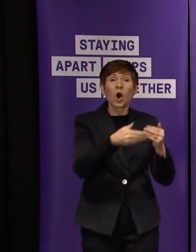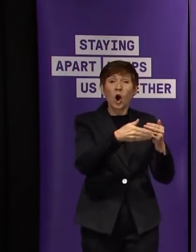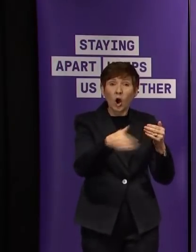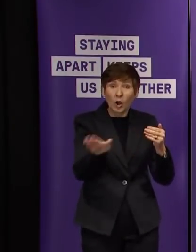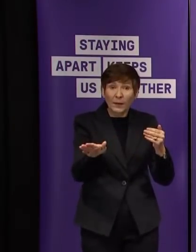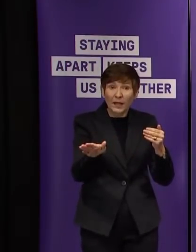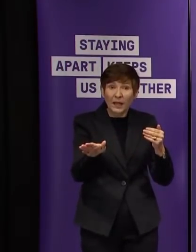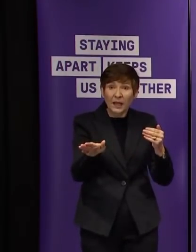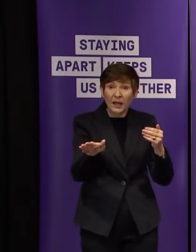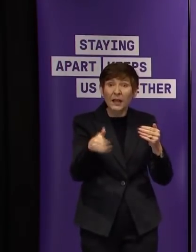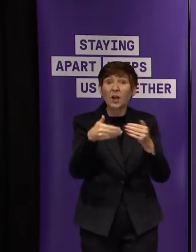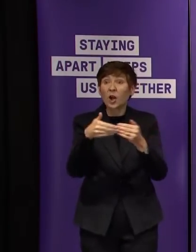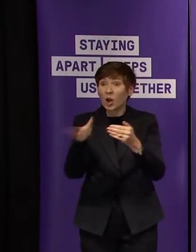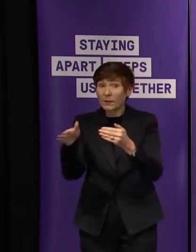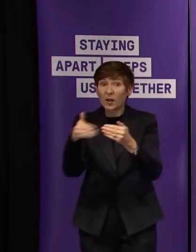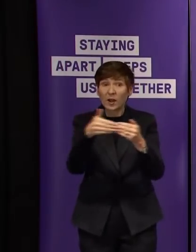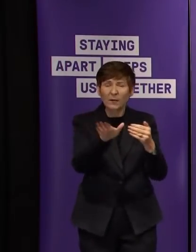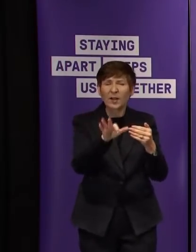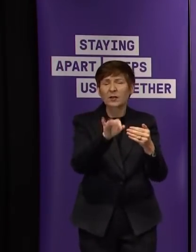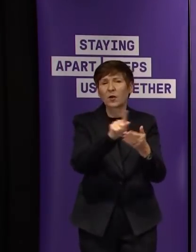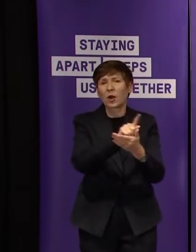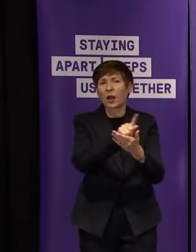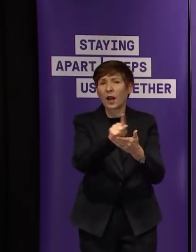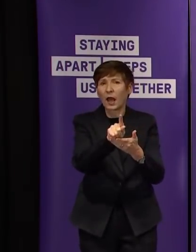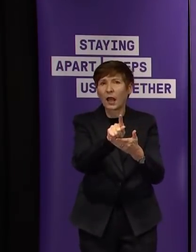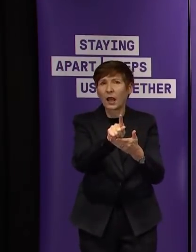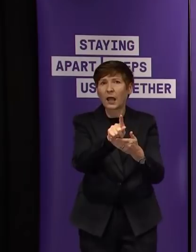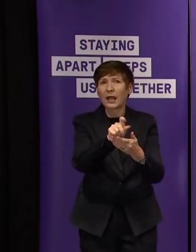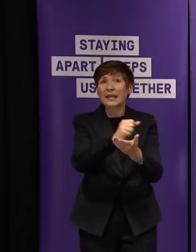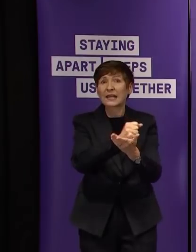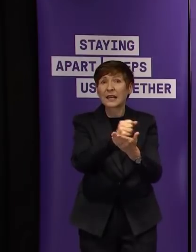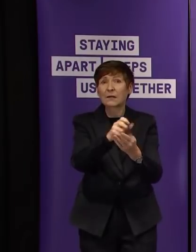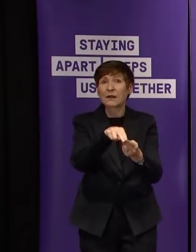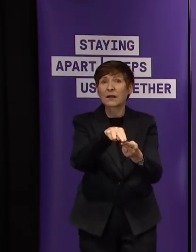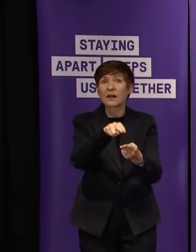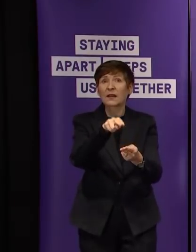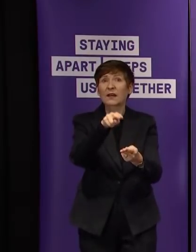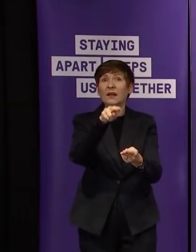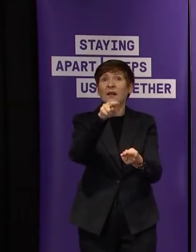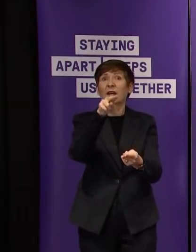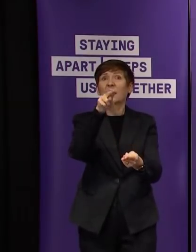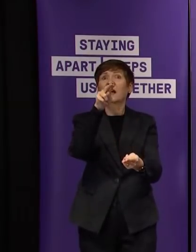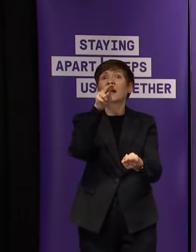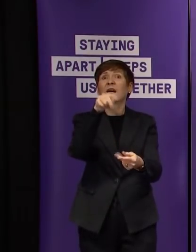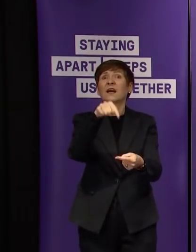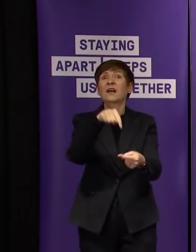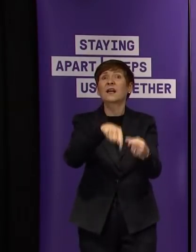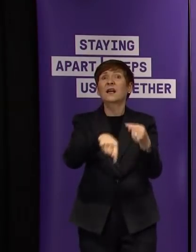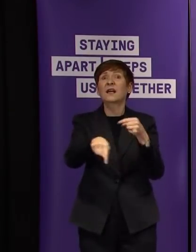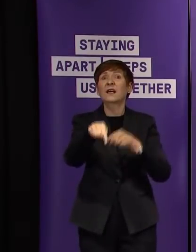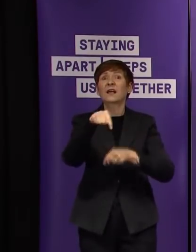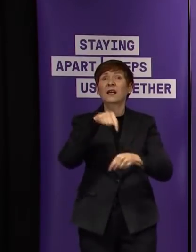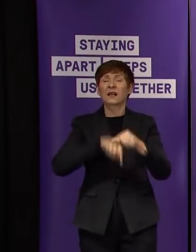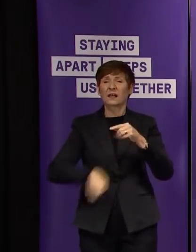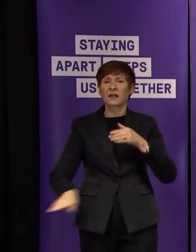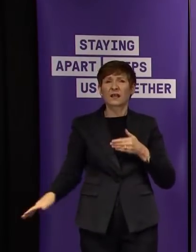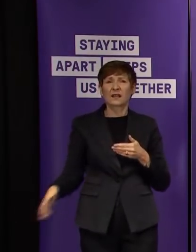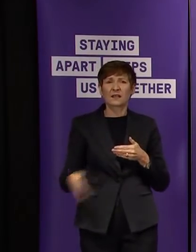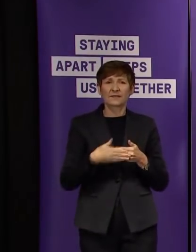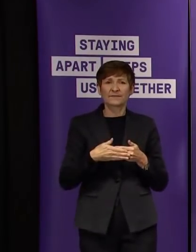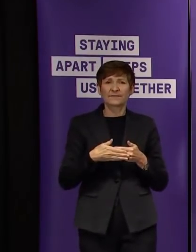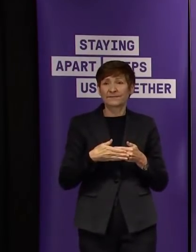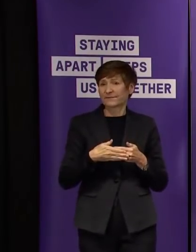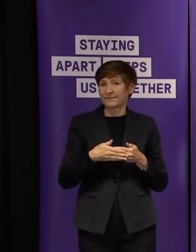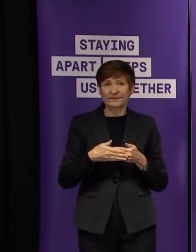to be going bouncing back and forth, lockdown, on, off, on. That is not an answer. And